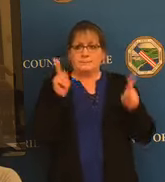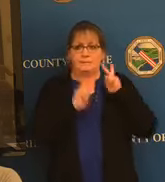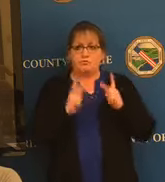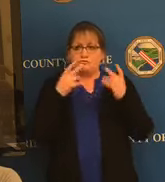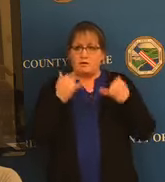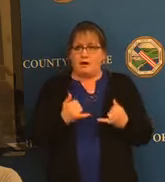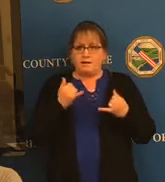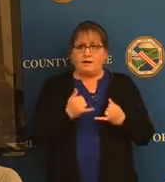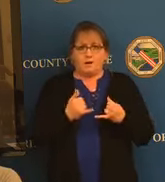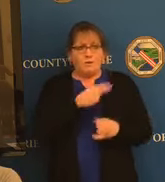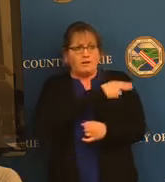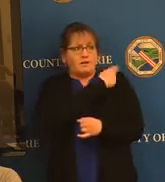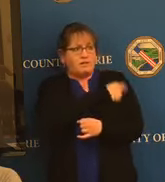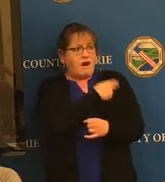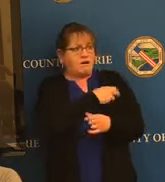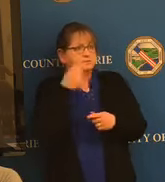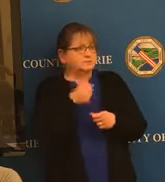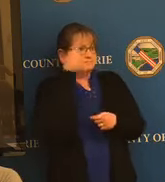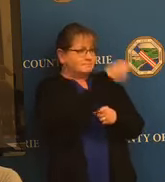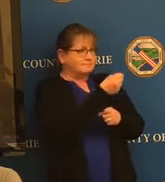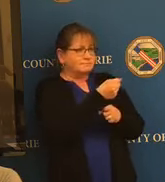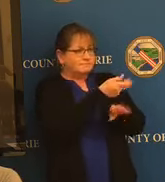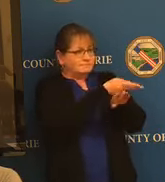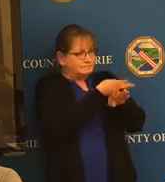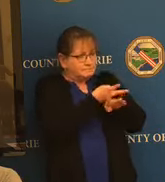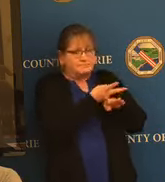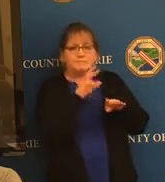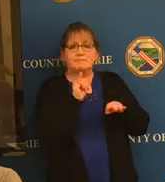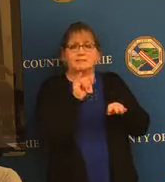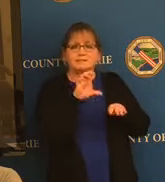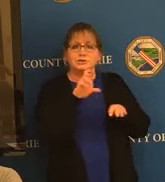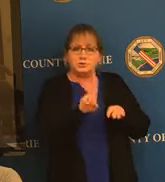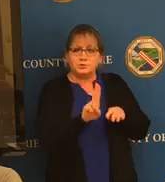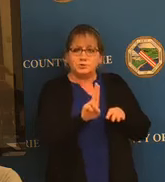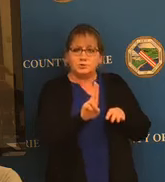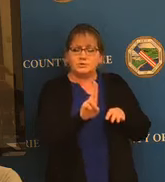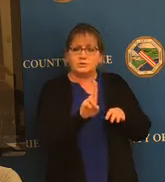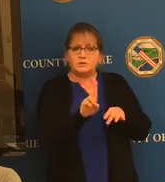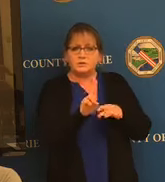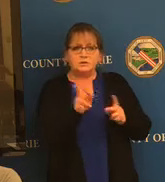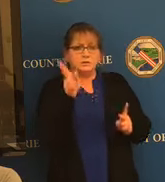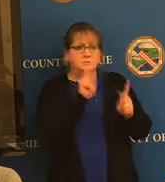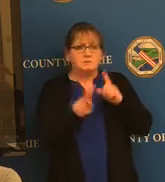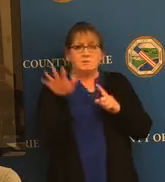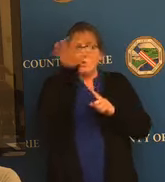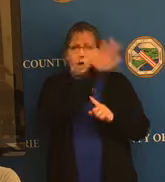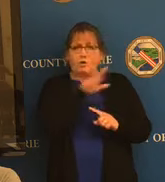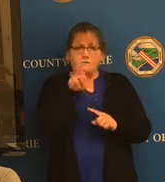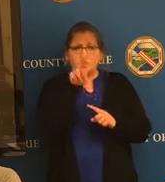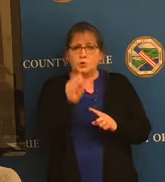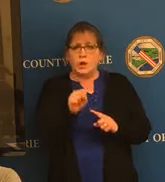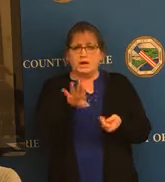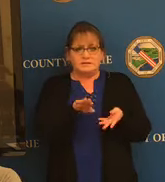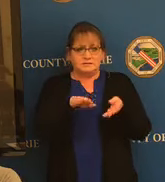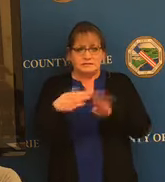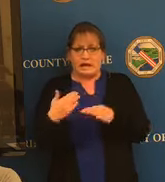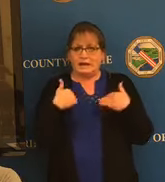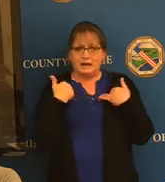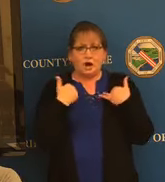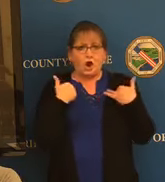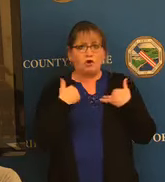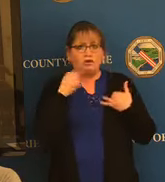now in area hospitals who are younger, who are in the ICU units. There are people across this country who are dying that are younger,